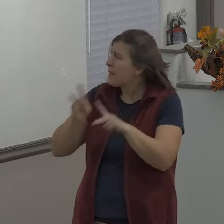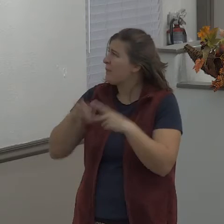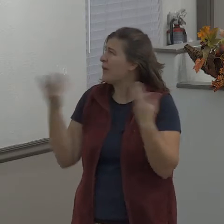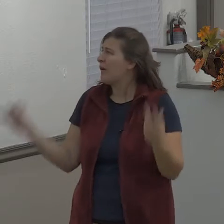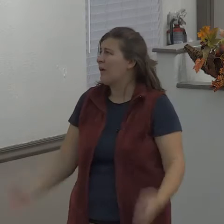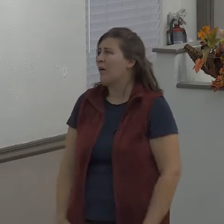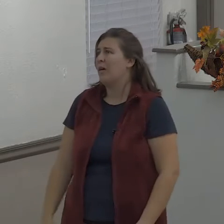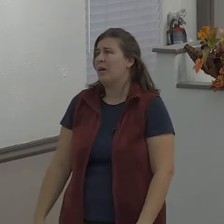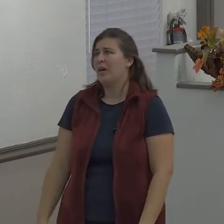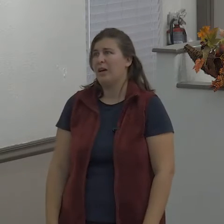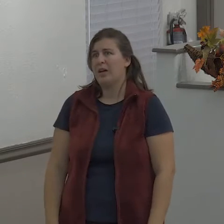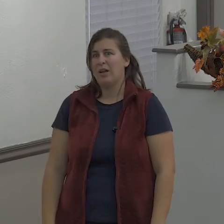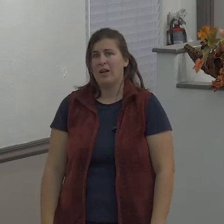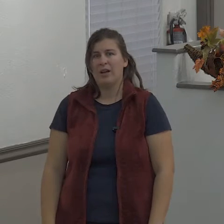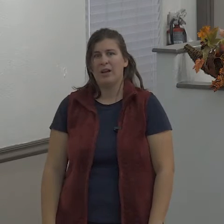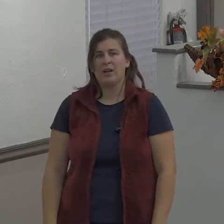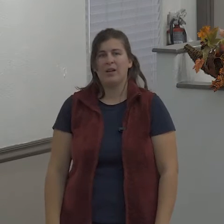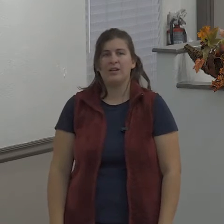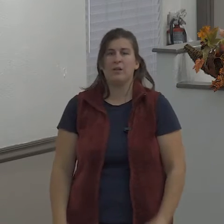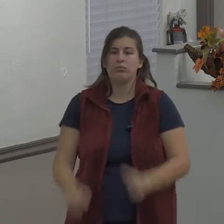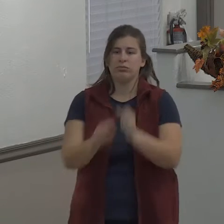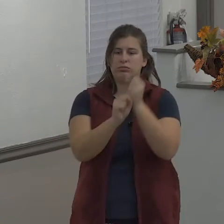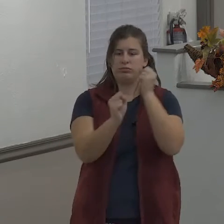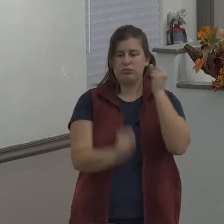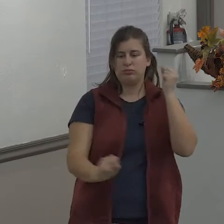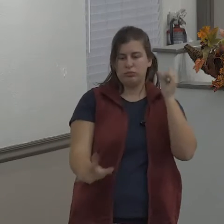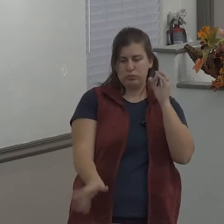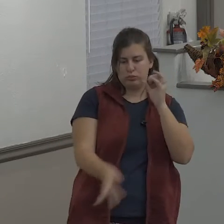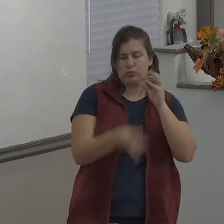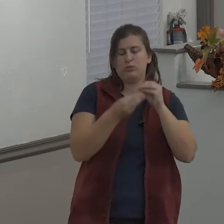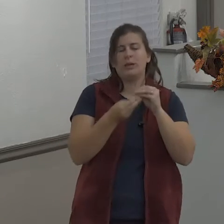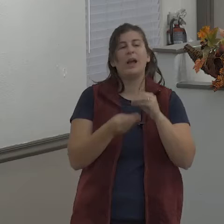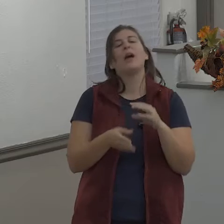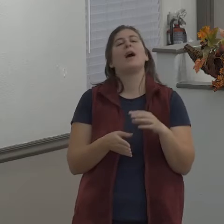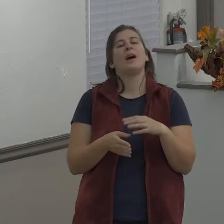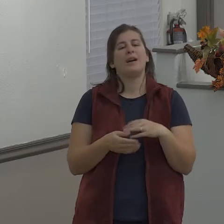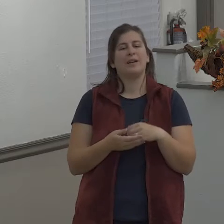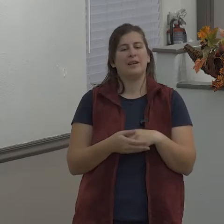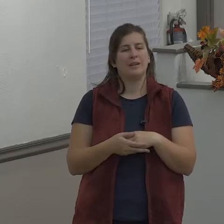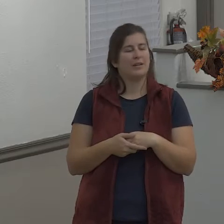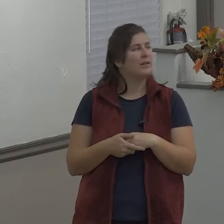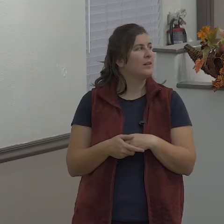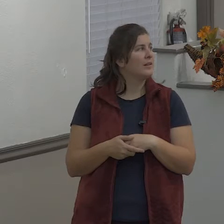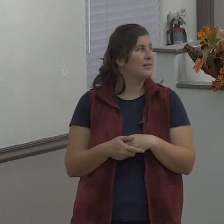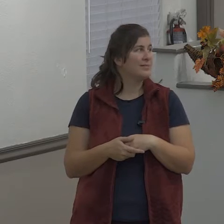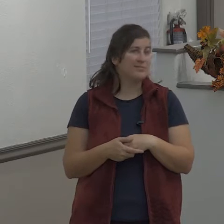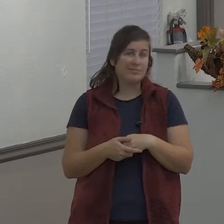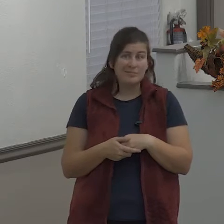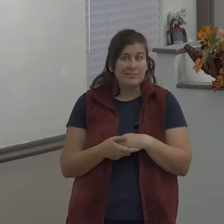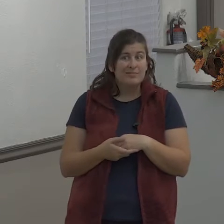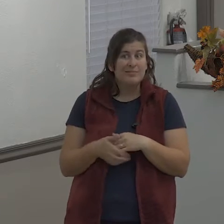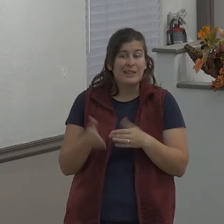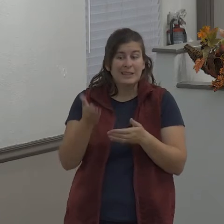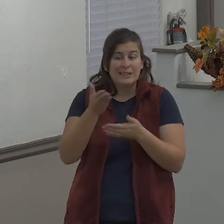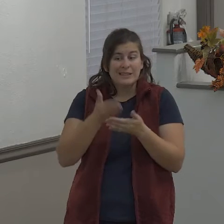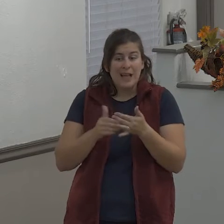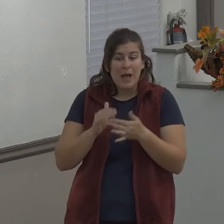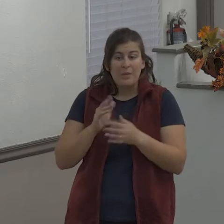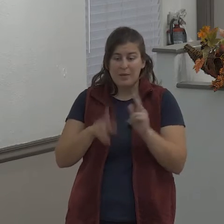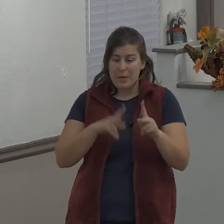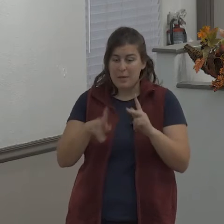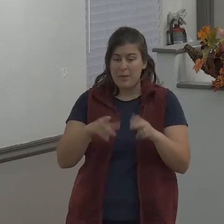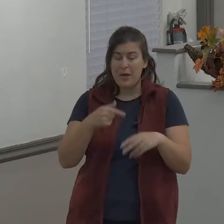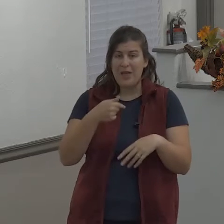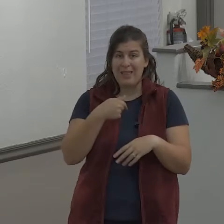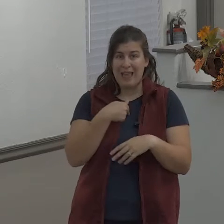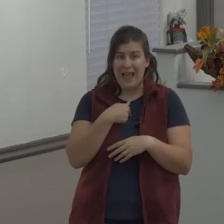here. And so make a long story short, even the guys that I went to school with said, you know,